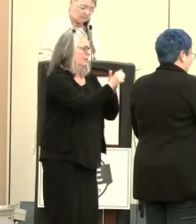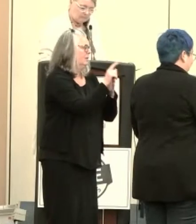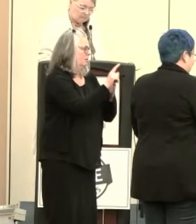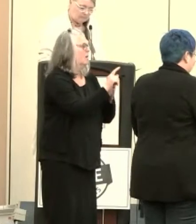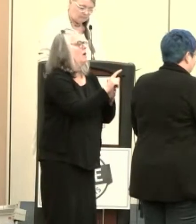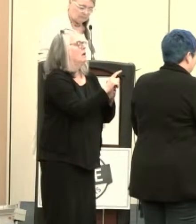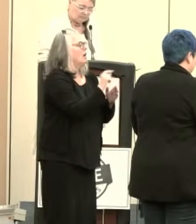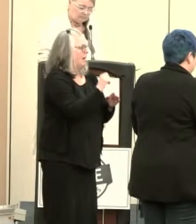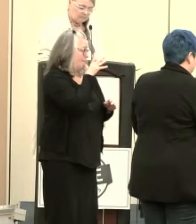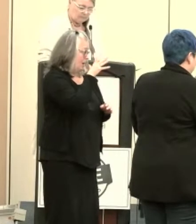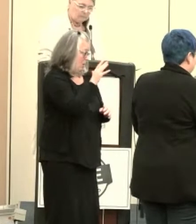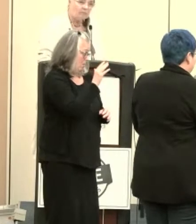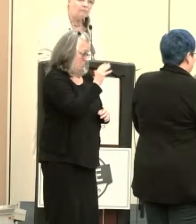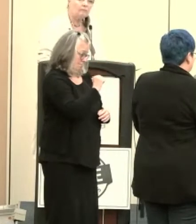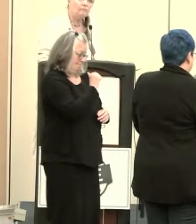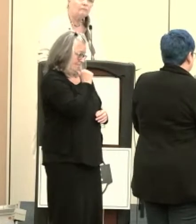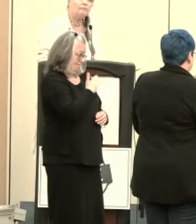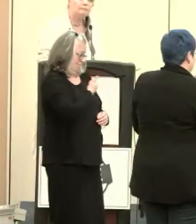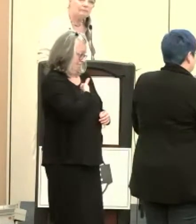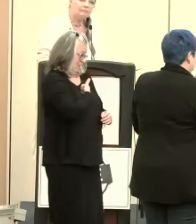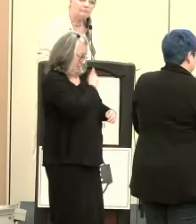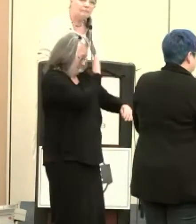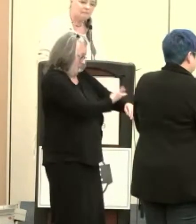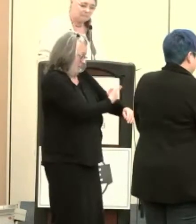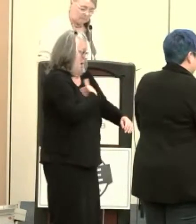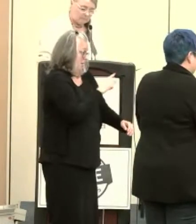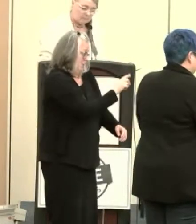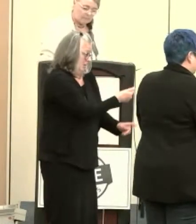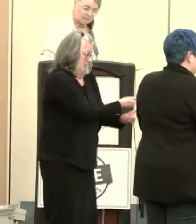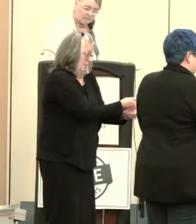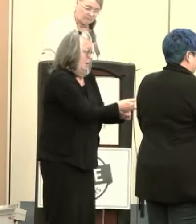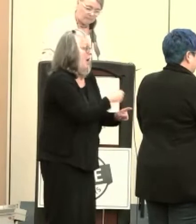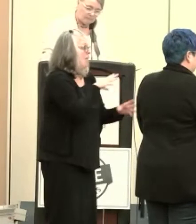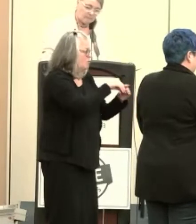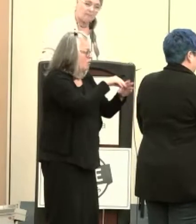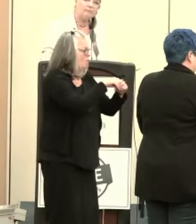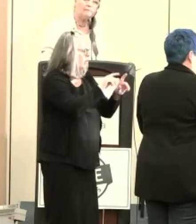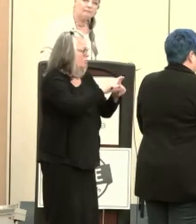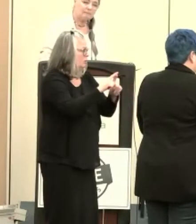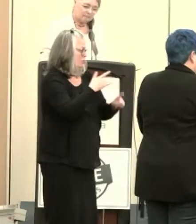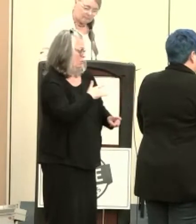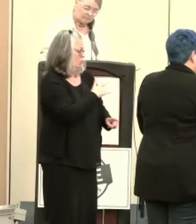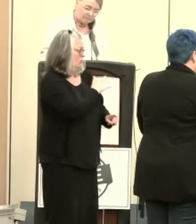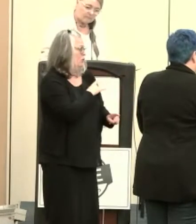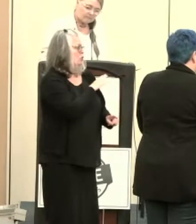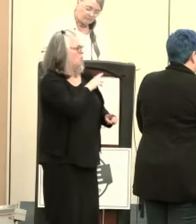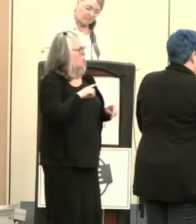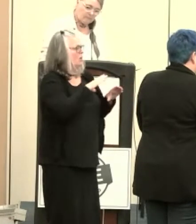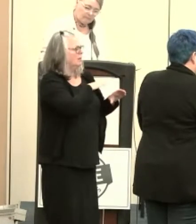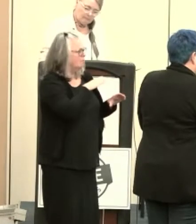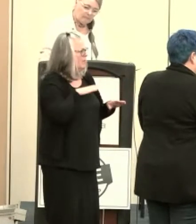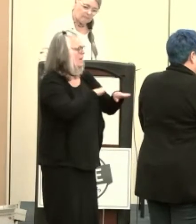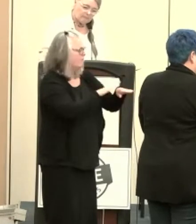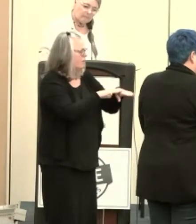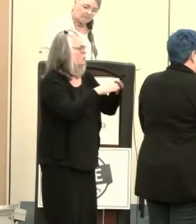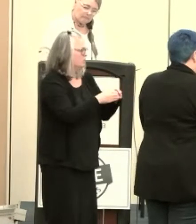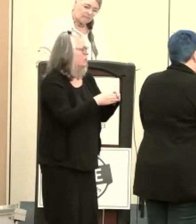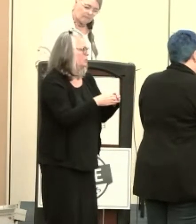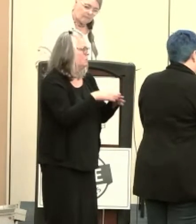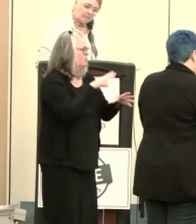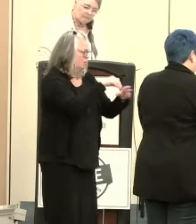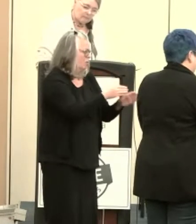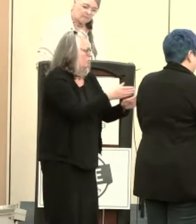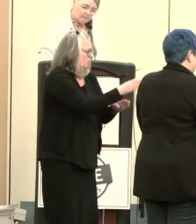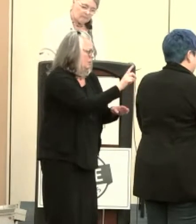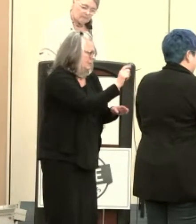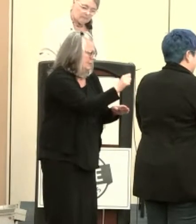of an adult son with disabilities. I sit on a number of provincial boards, committees, and advisory groups in the disability